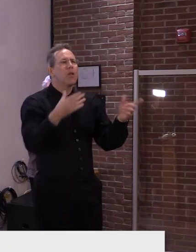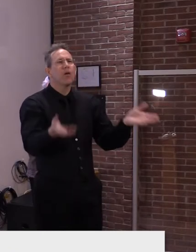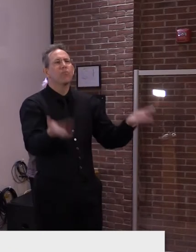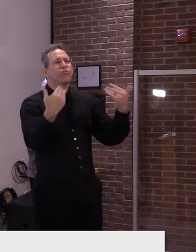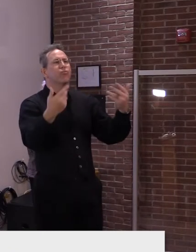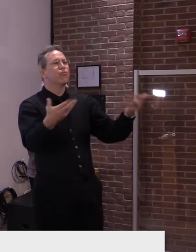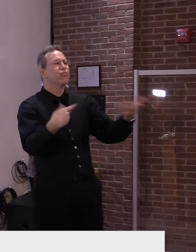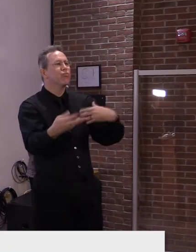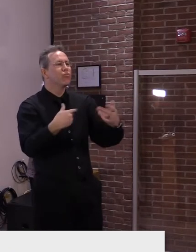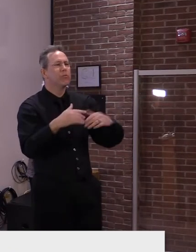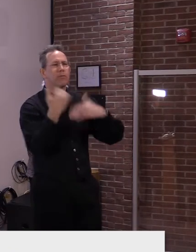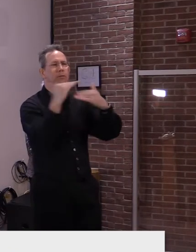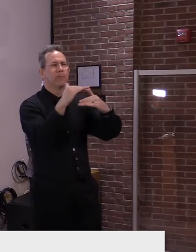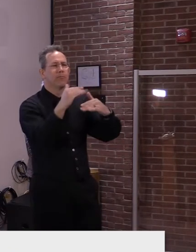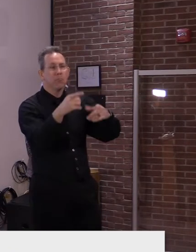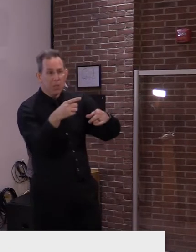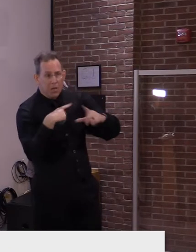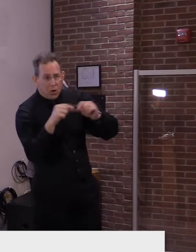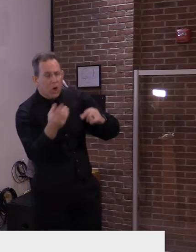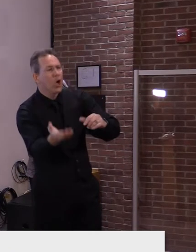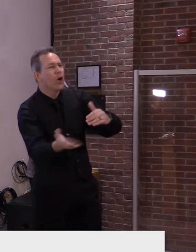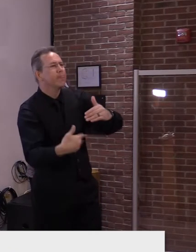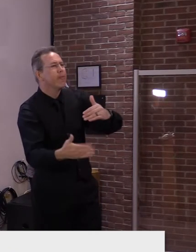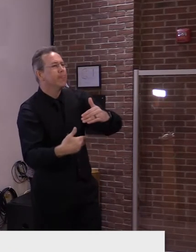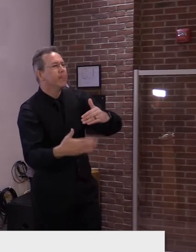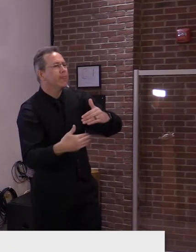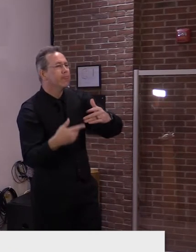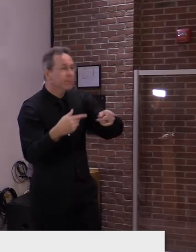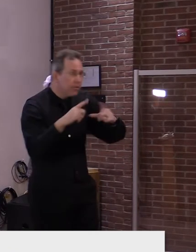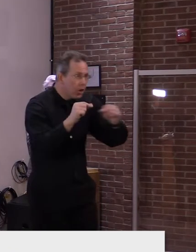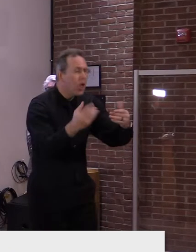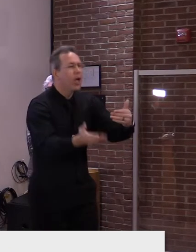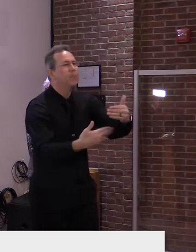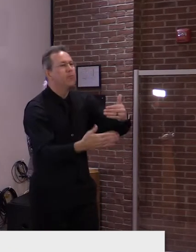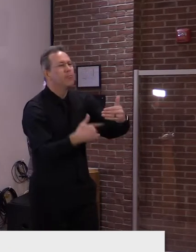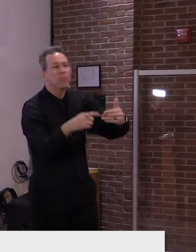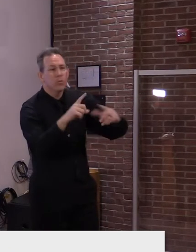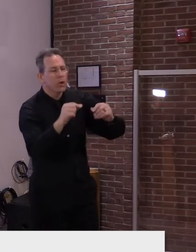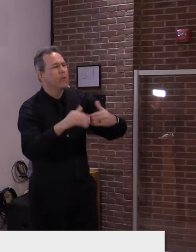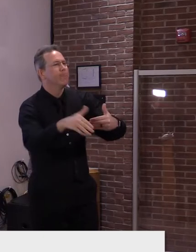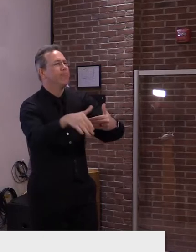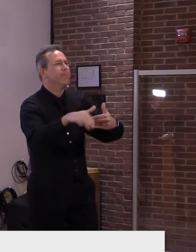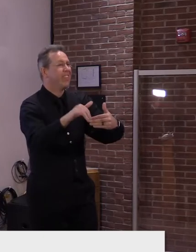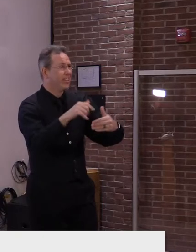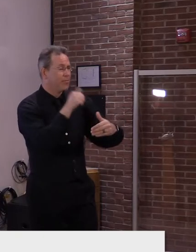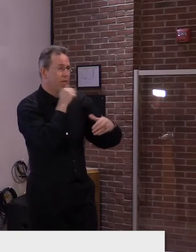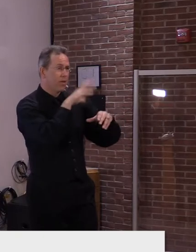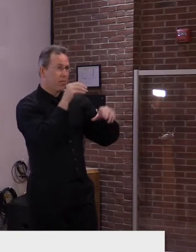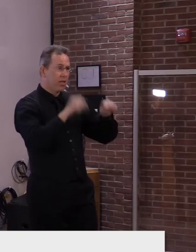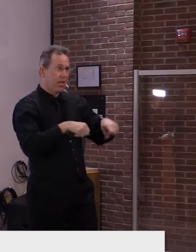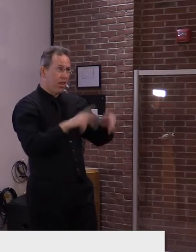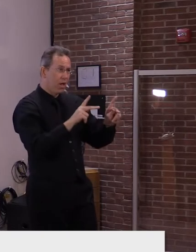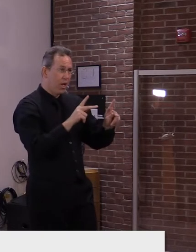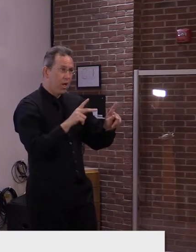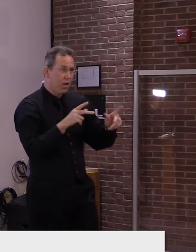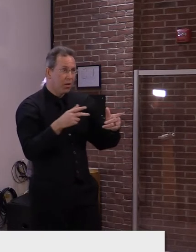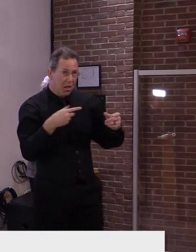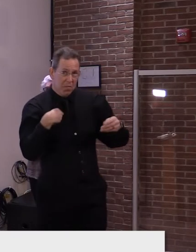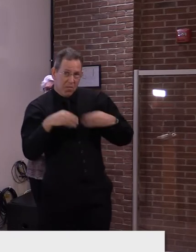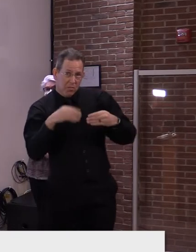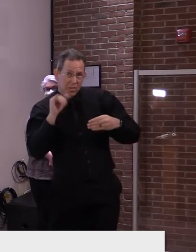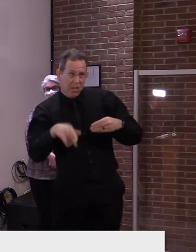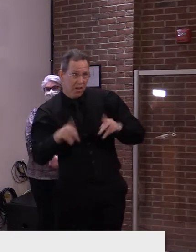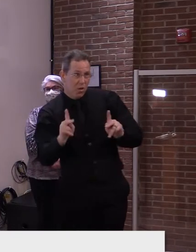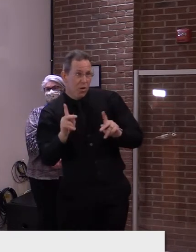vaccination card, and would that could they then change some of the rules around what they do? You